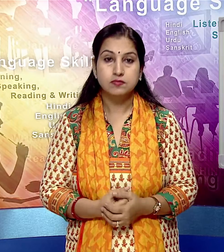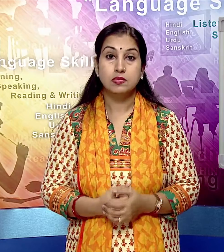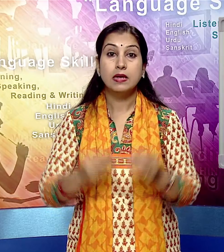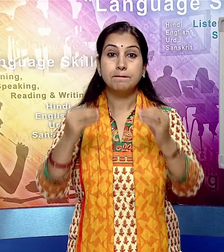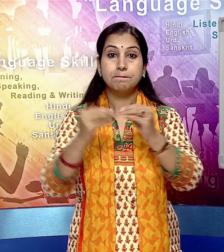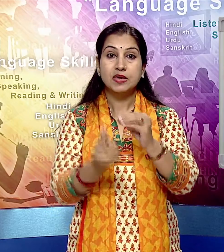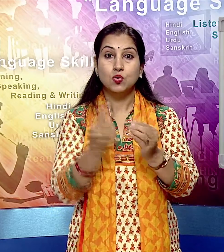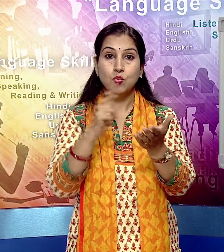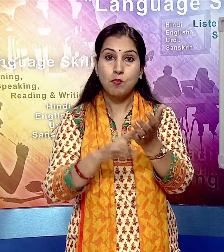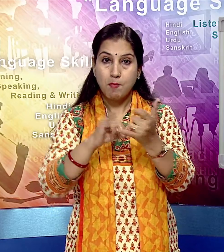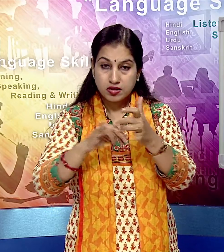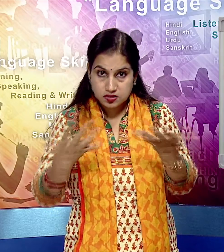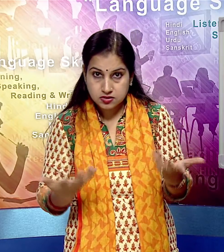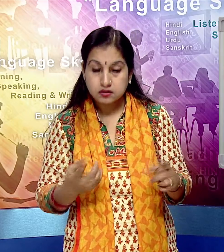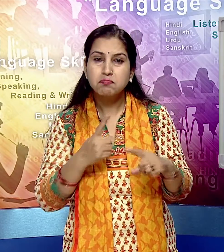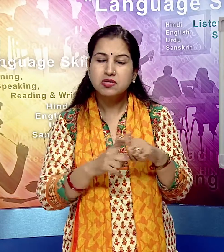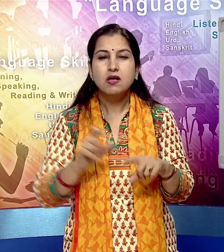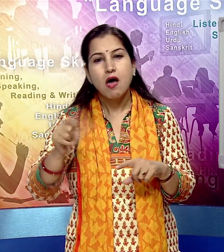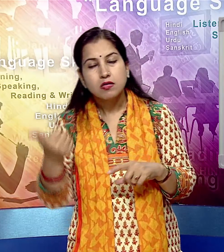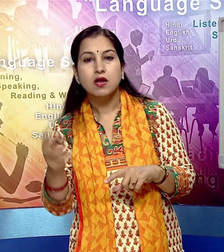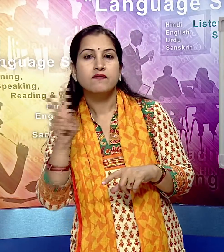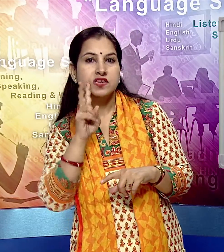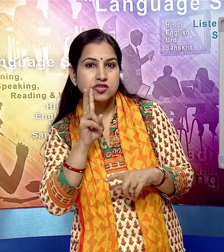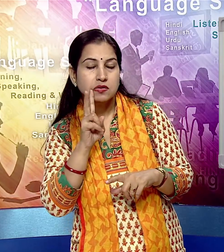buns, and other vegetarians